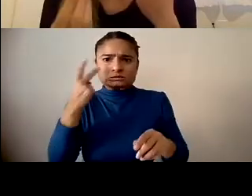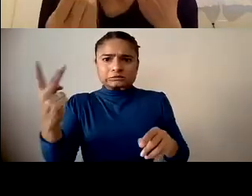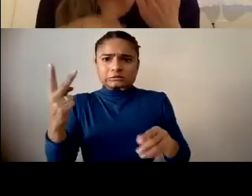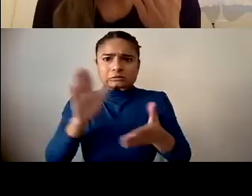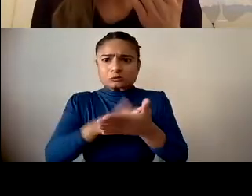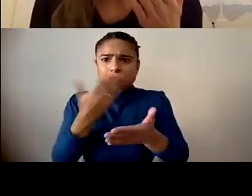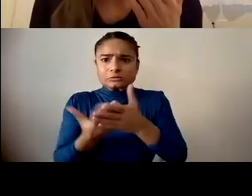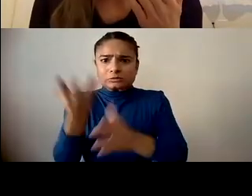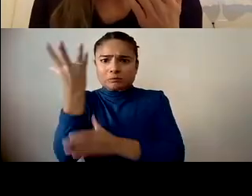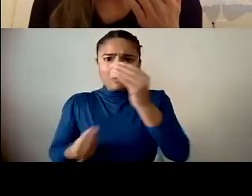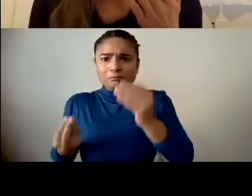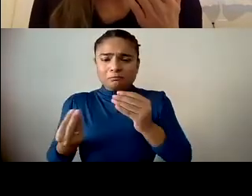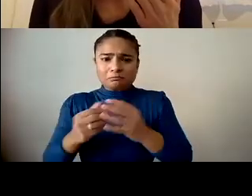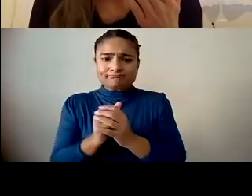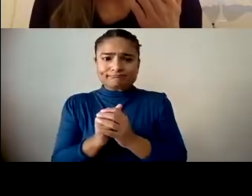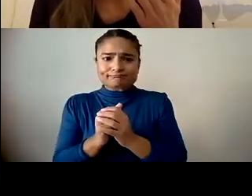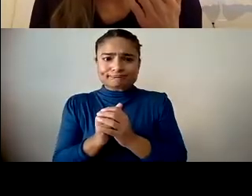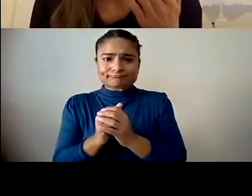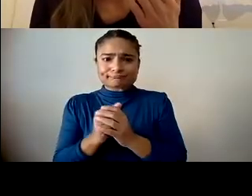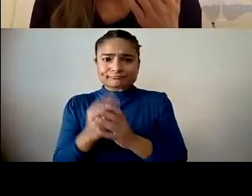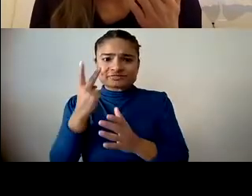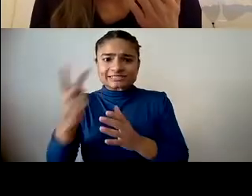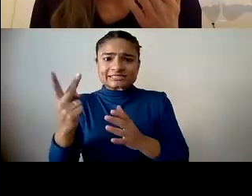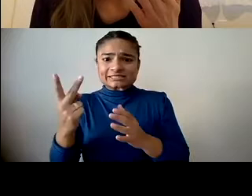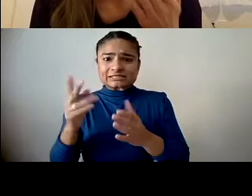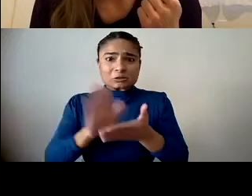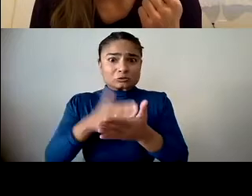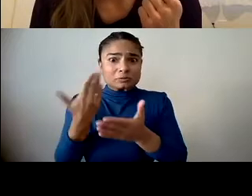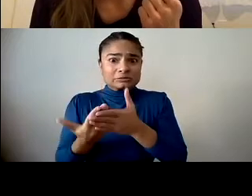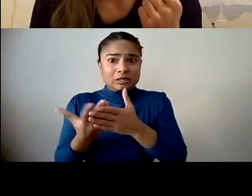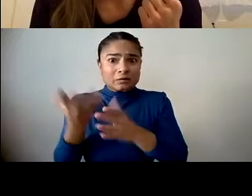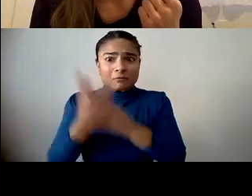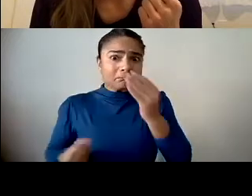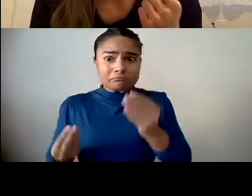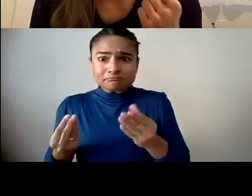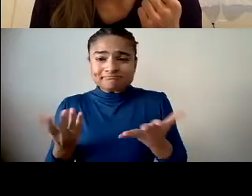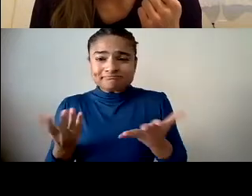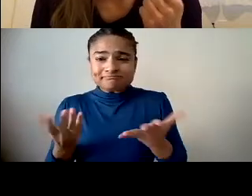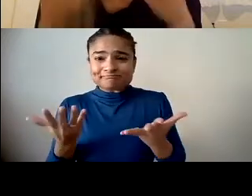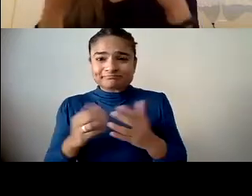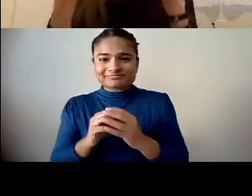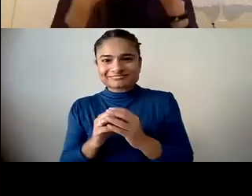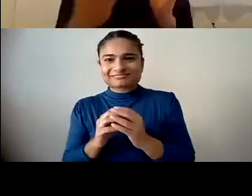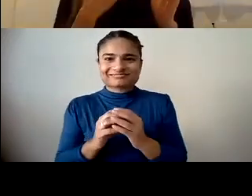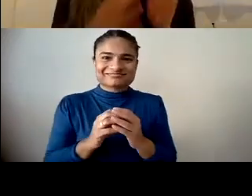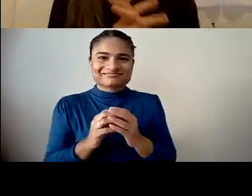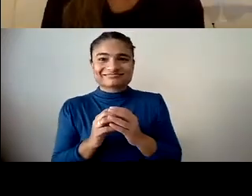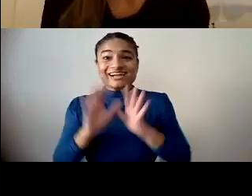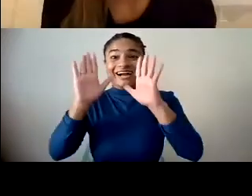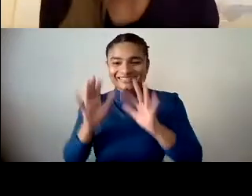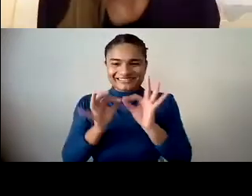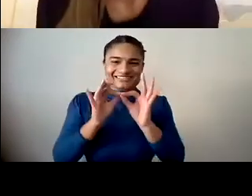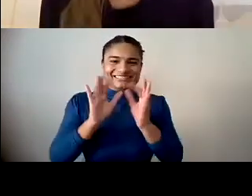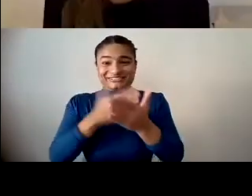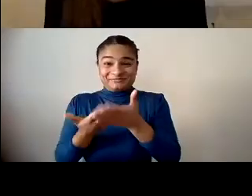disappear. Yes, we do. Oh, okay. Thank you. Thank you. Okay.